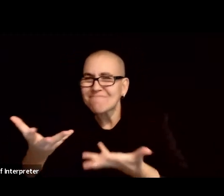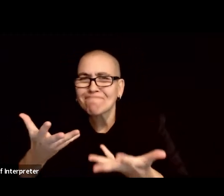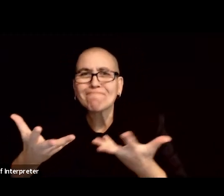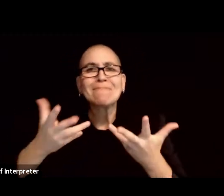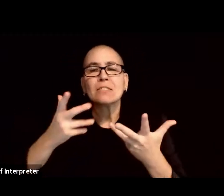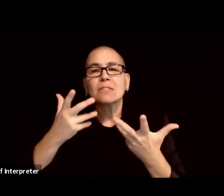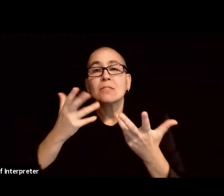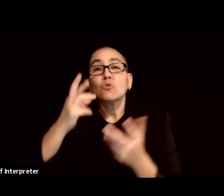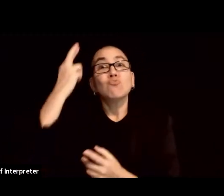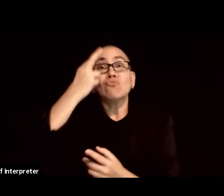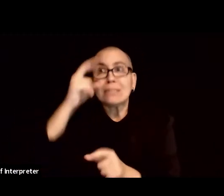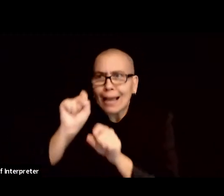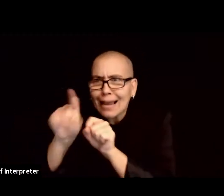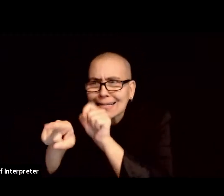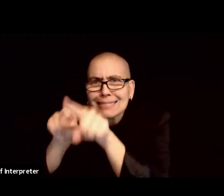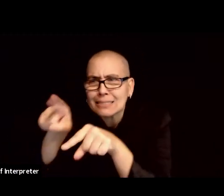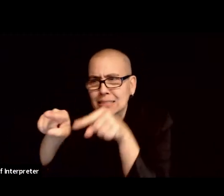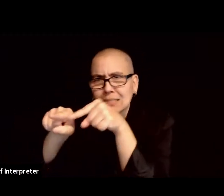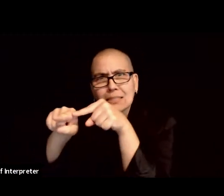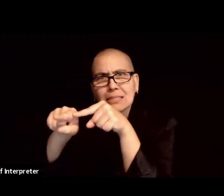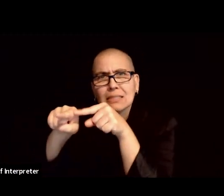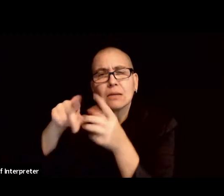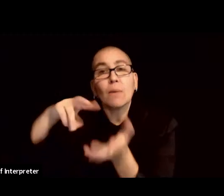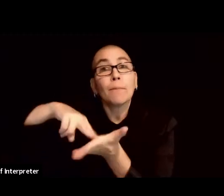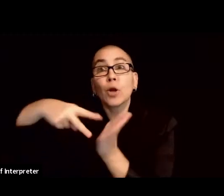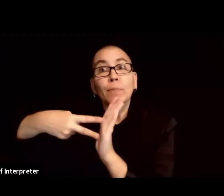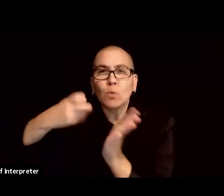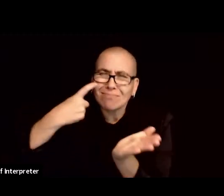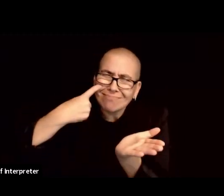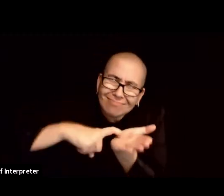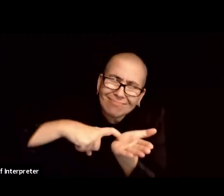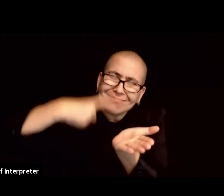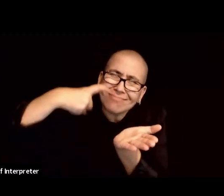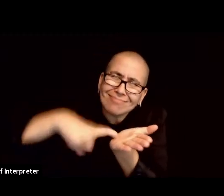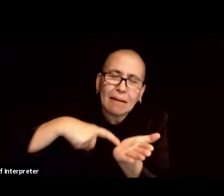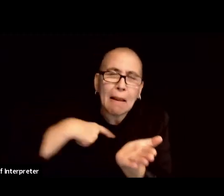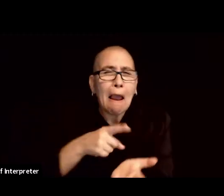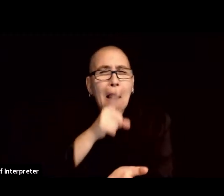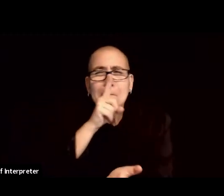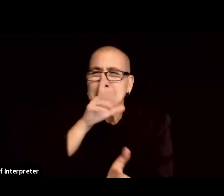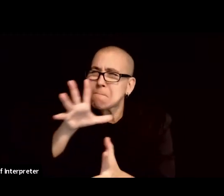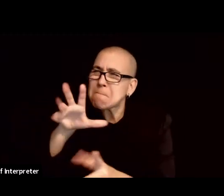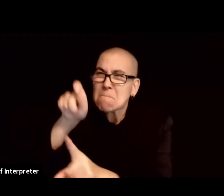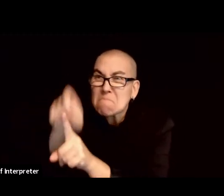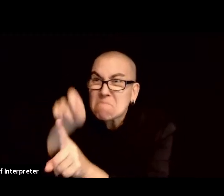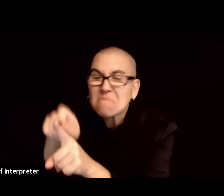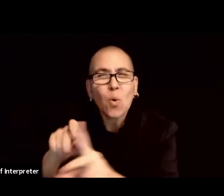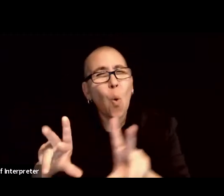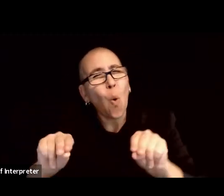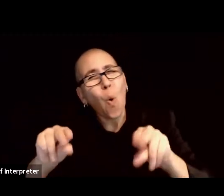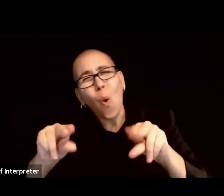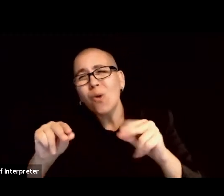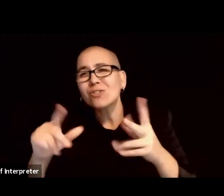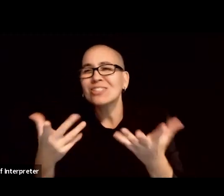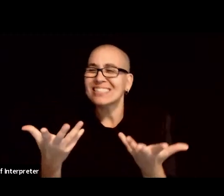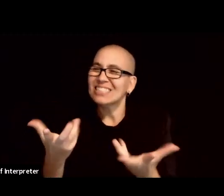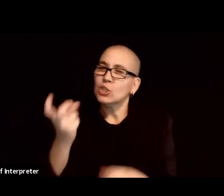but just less actual information coming out when people don't know where they got it. Chris?